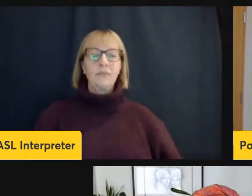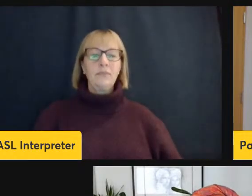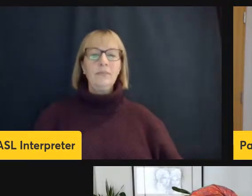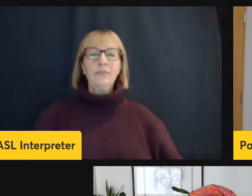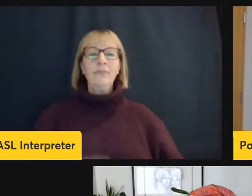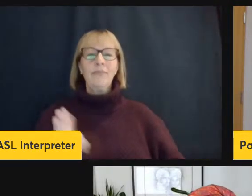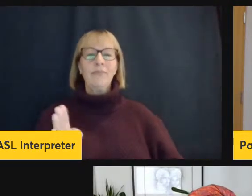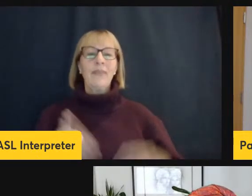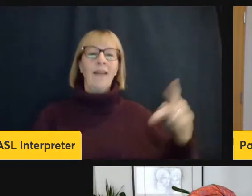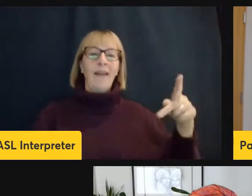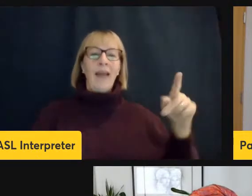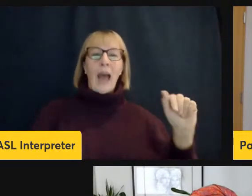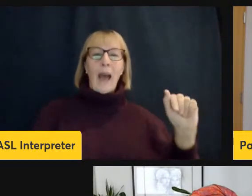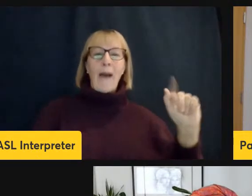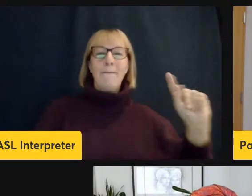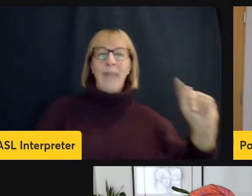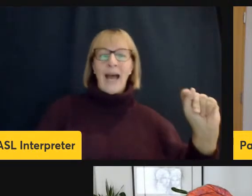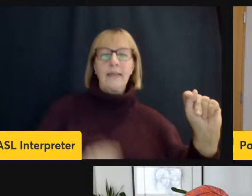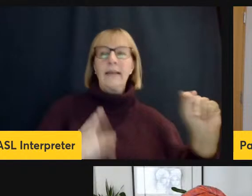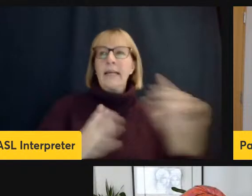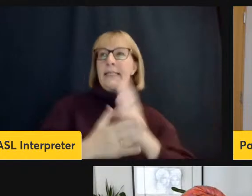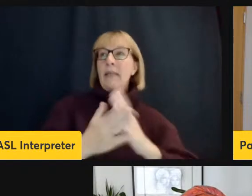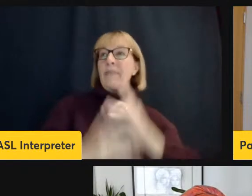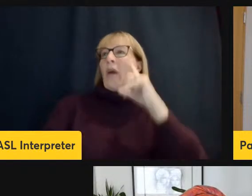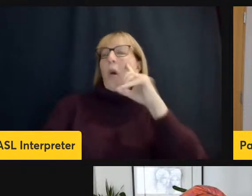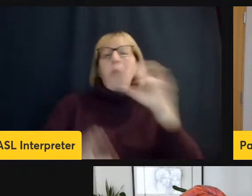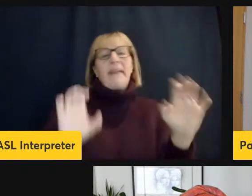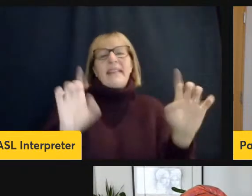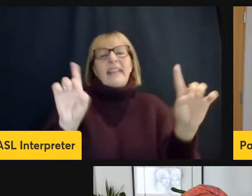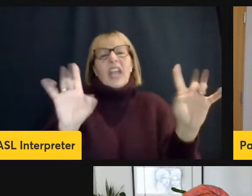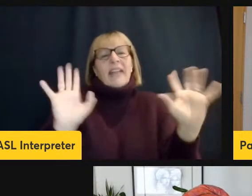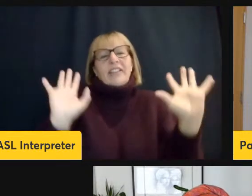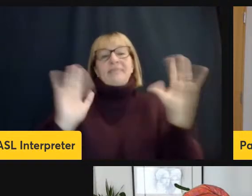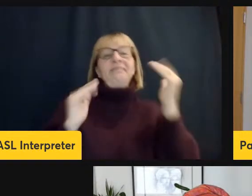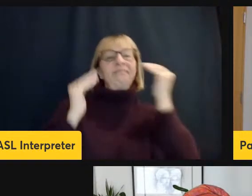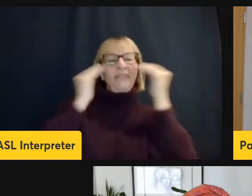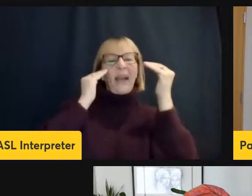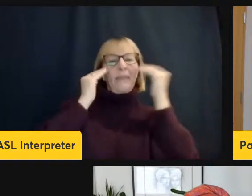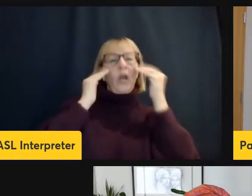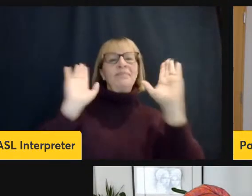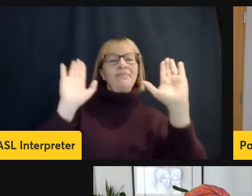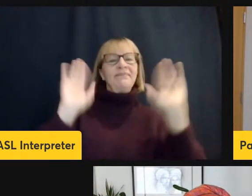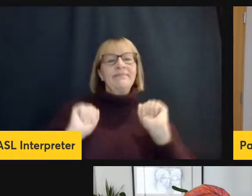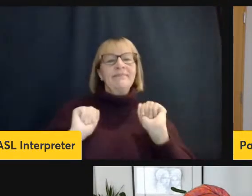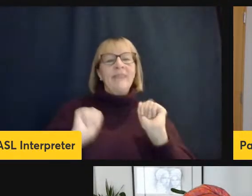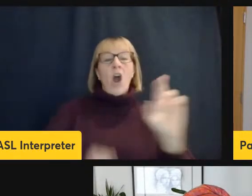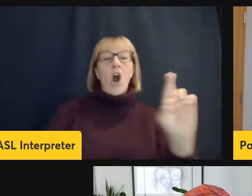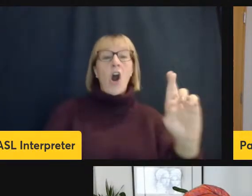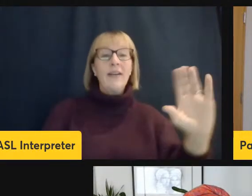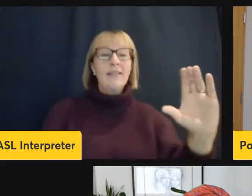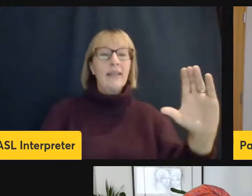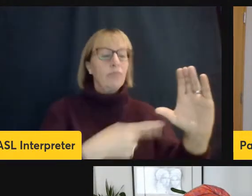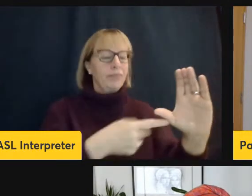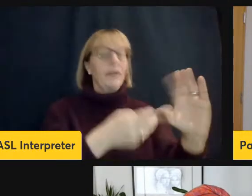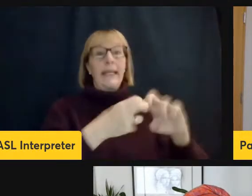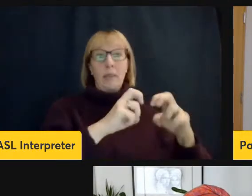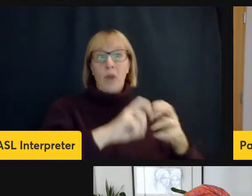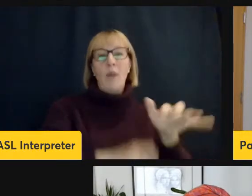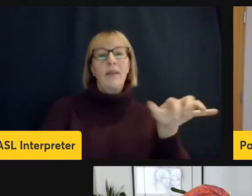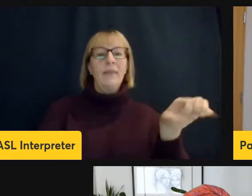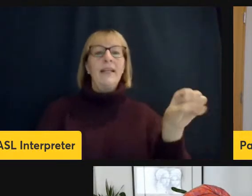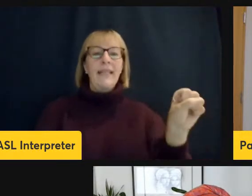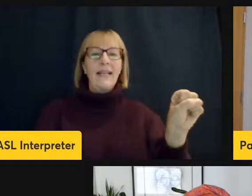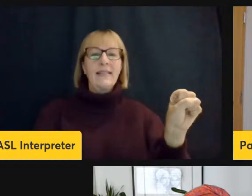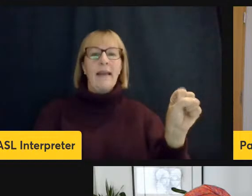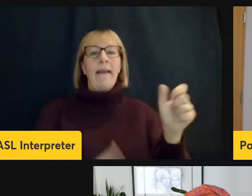You know, some people think it's just a matter of getting educated, Lana, and then knowing that race correction is a problem, and